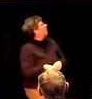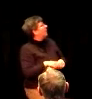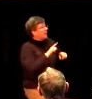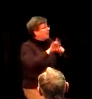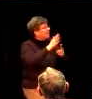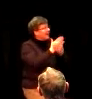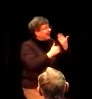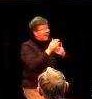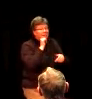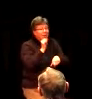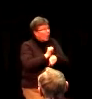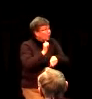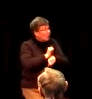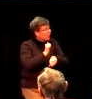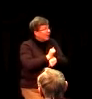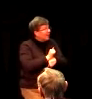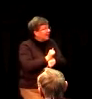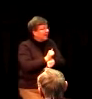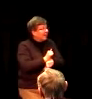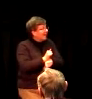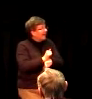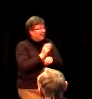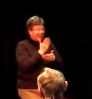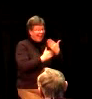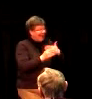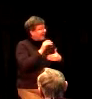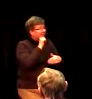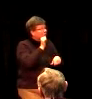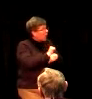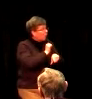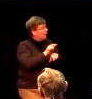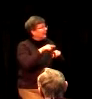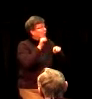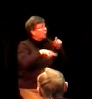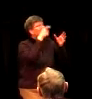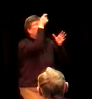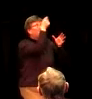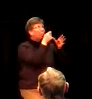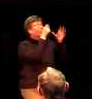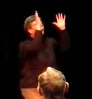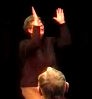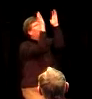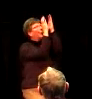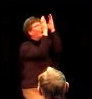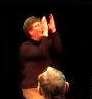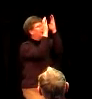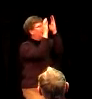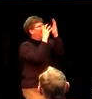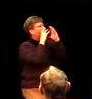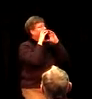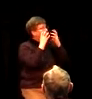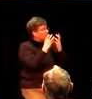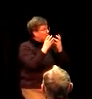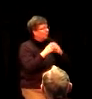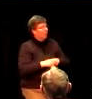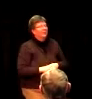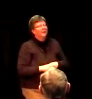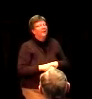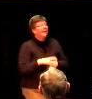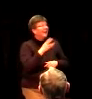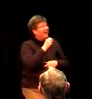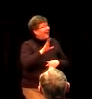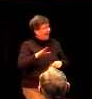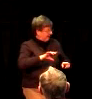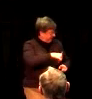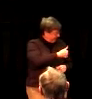But his hands weren't working. And so he couldn't pull the string. and